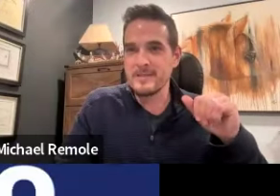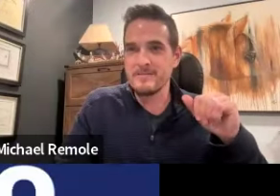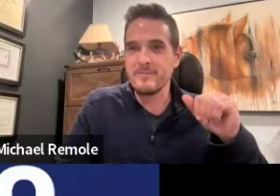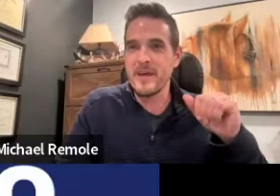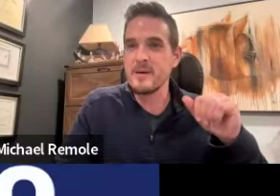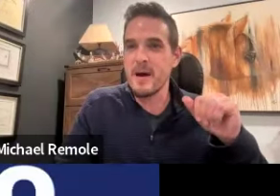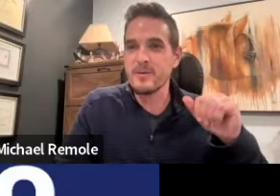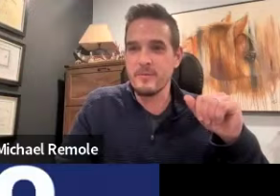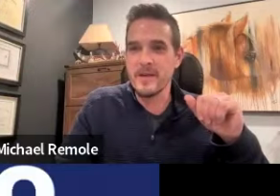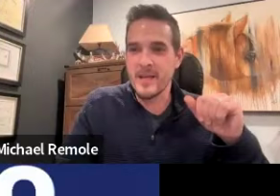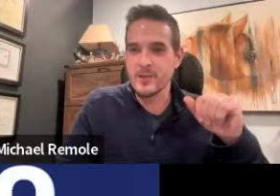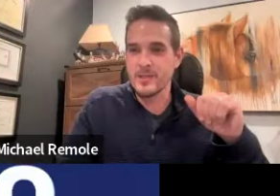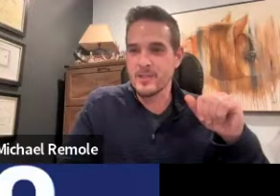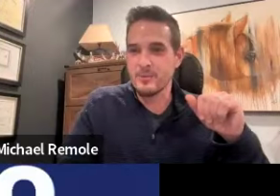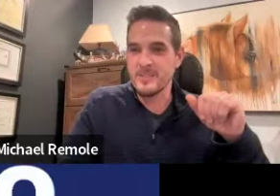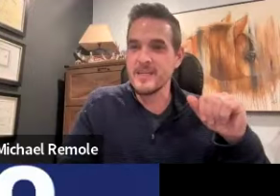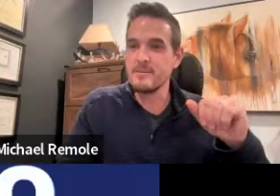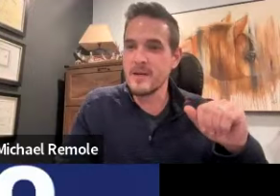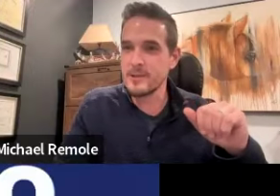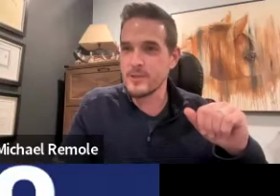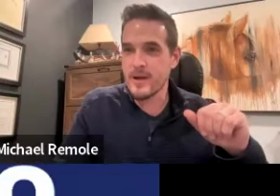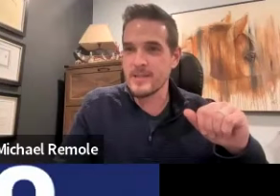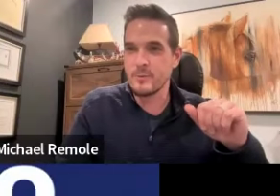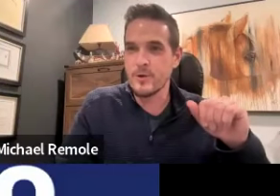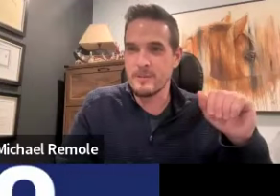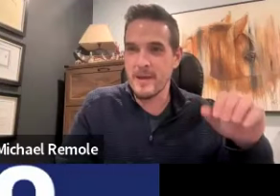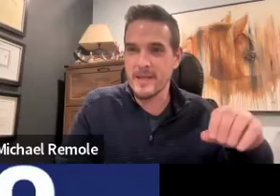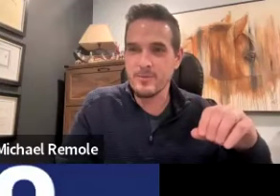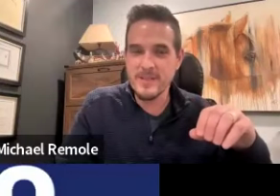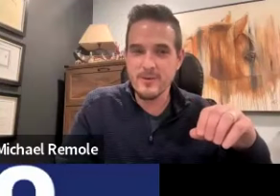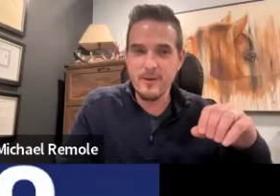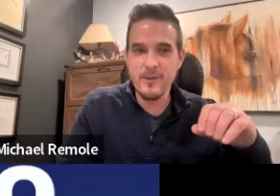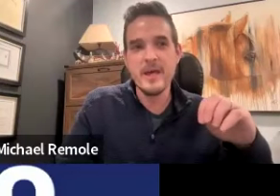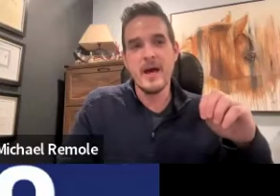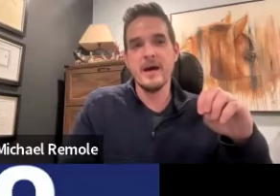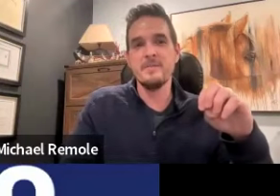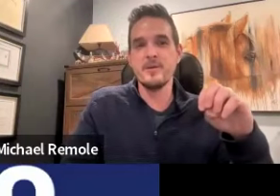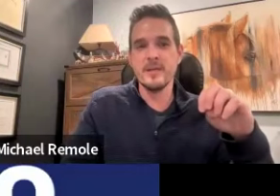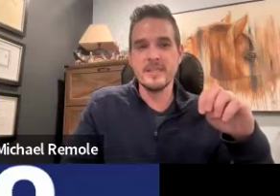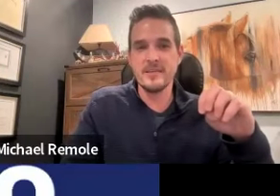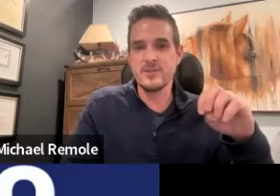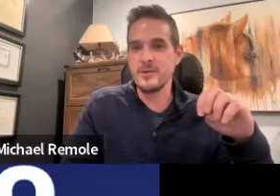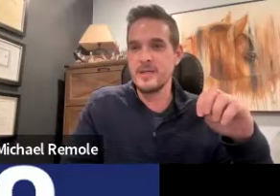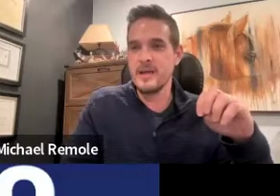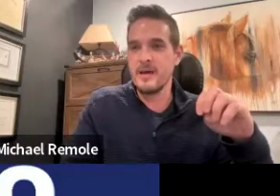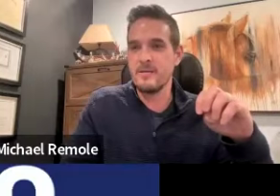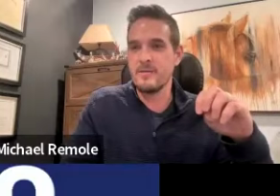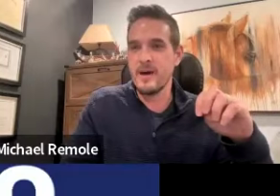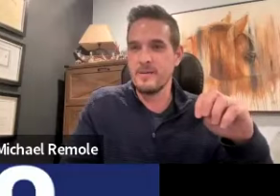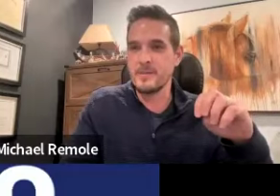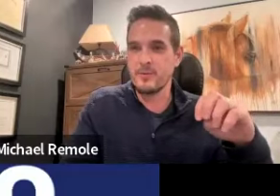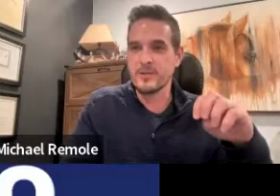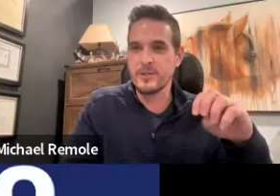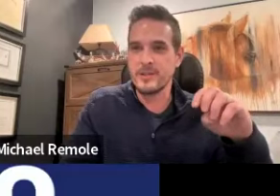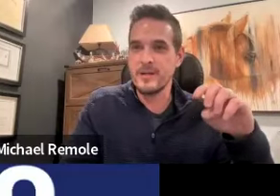little bit vague about the medication that she was seeking, but clearly trying to work to manage her mental health. There is history